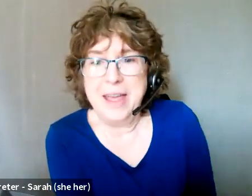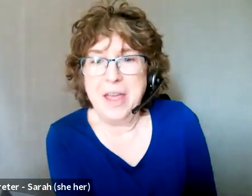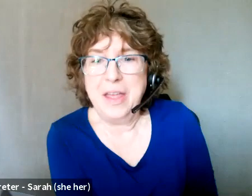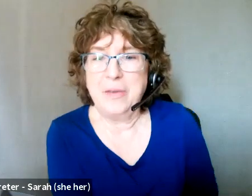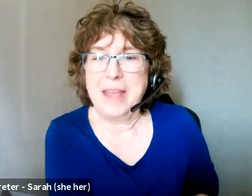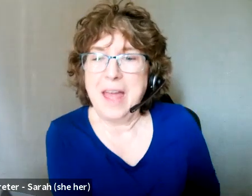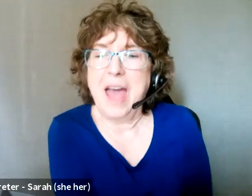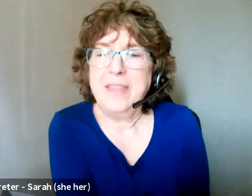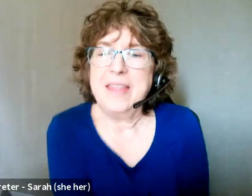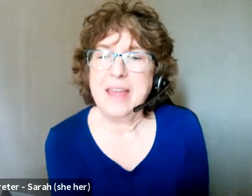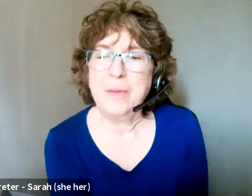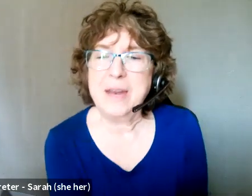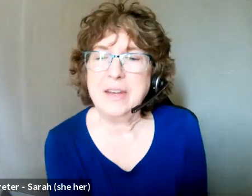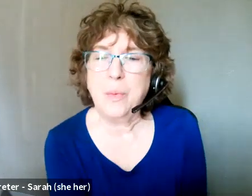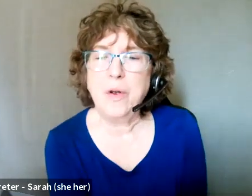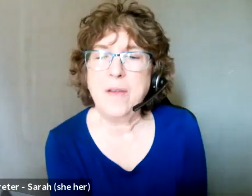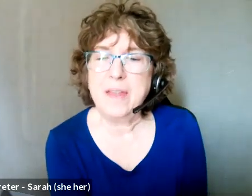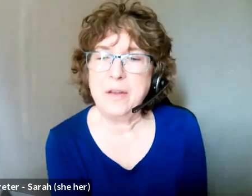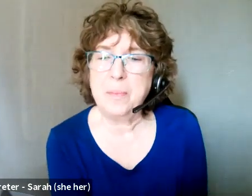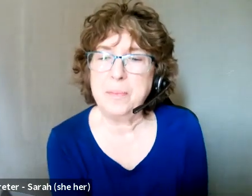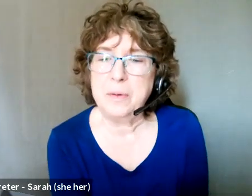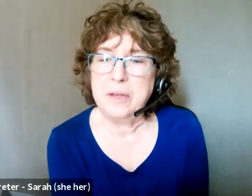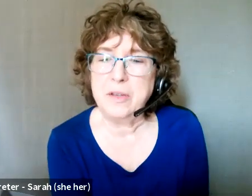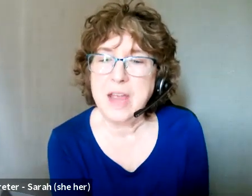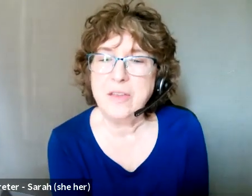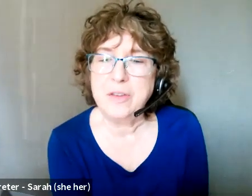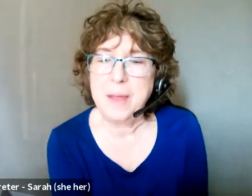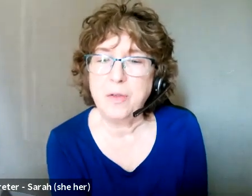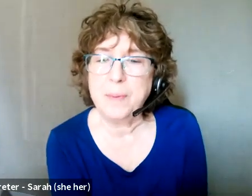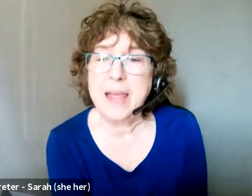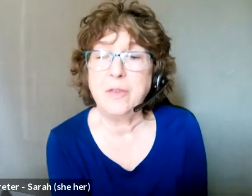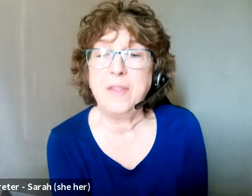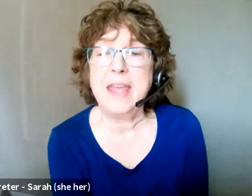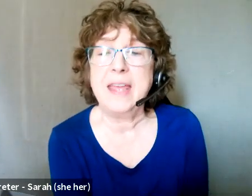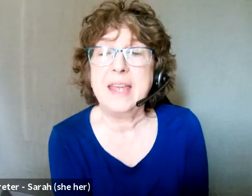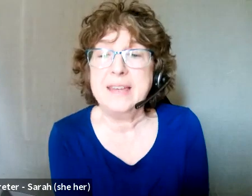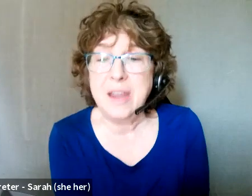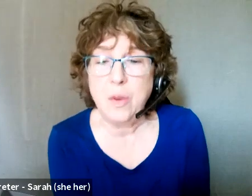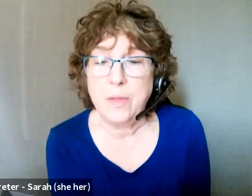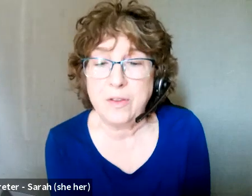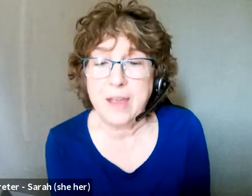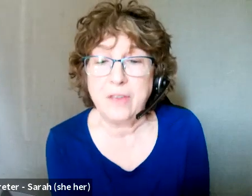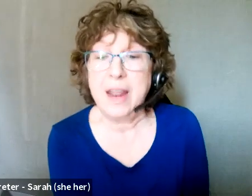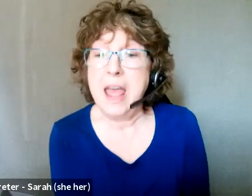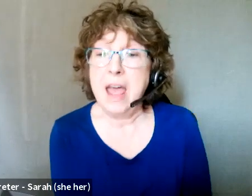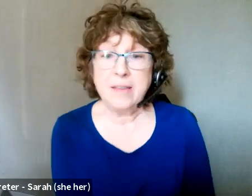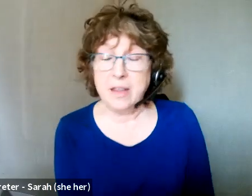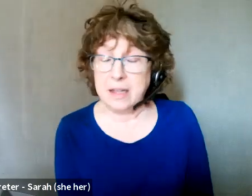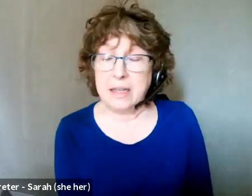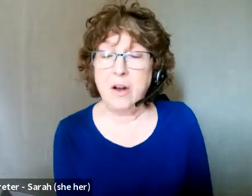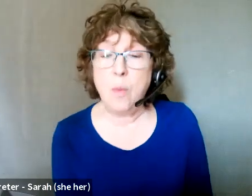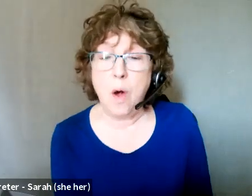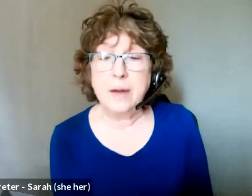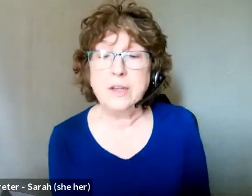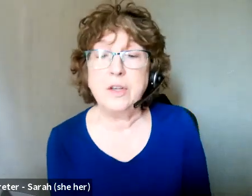telling everyone that. And, it's like, I think that we need to work on that, to change, to make those plans so that they can continue